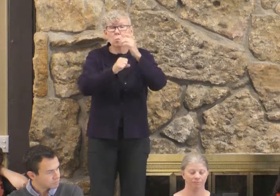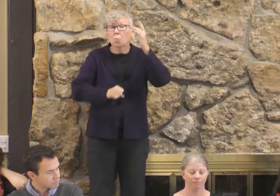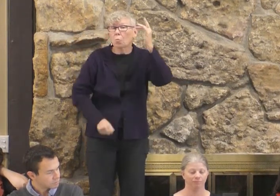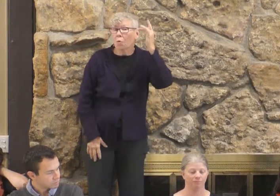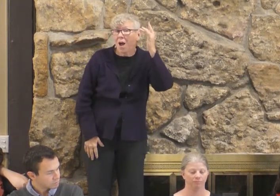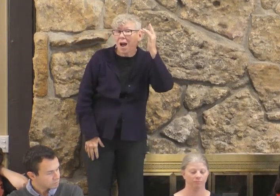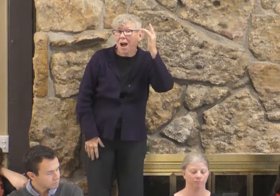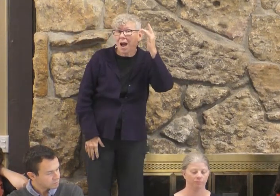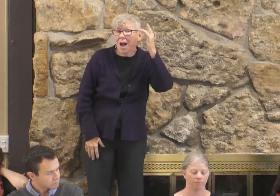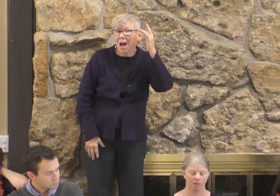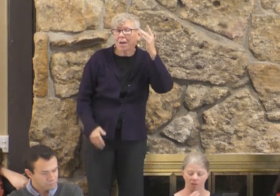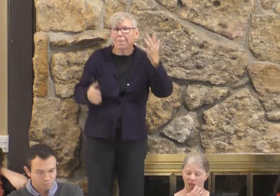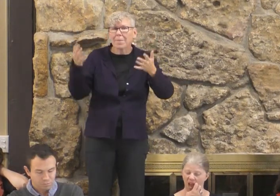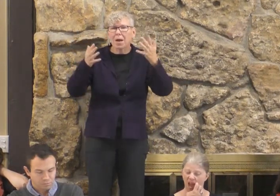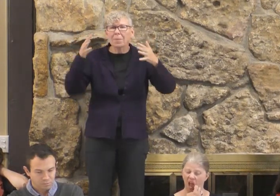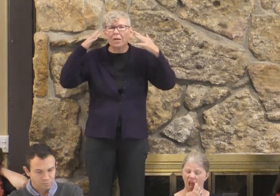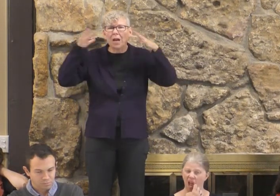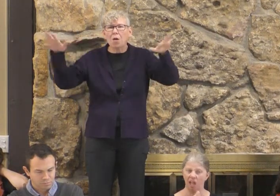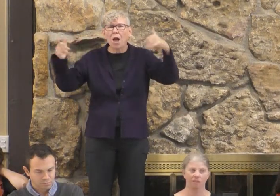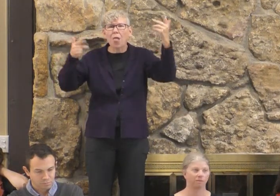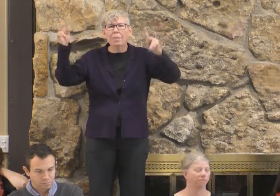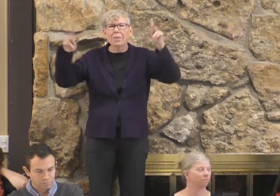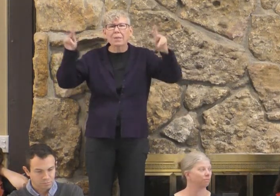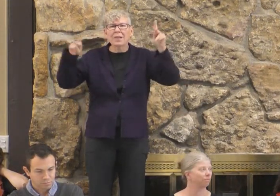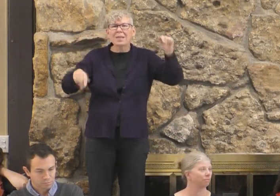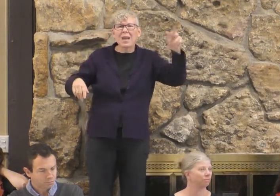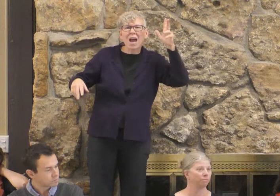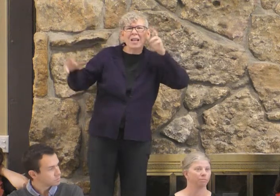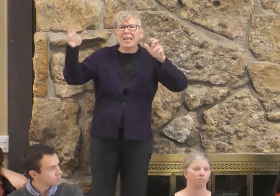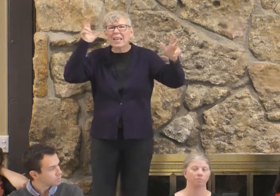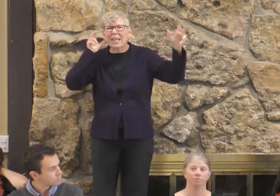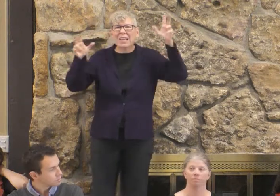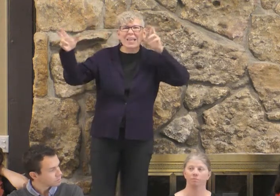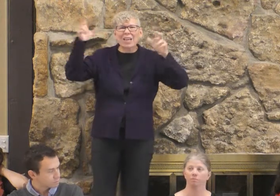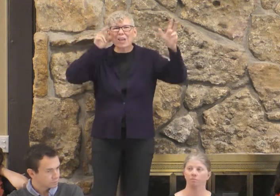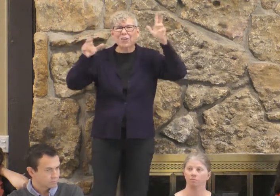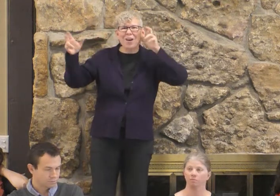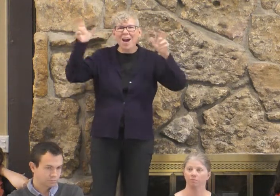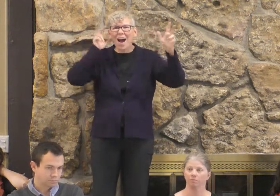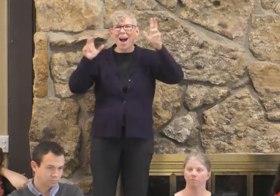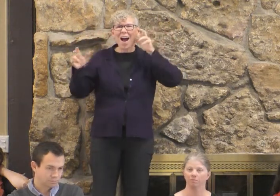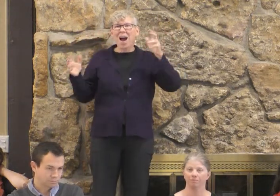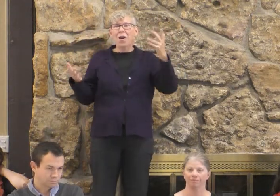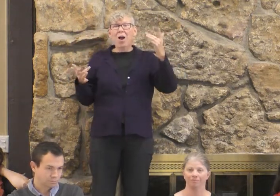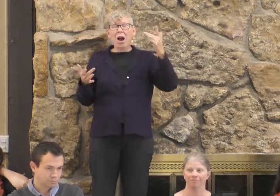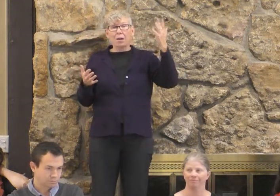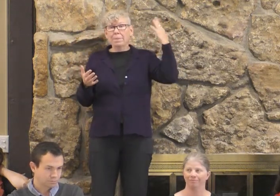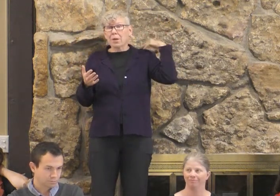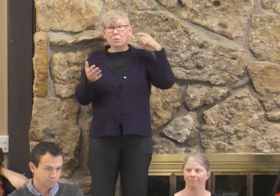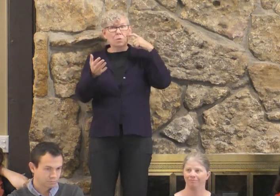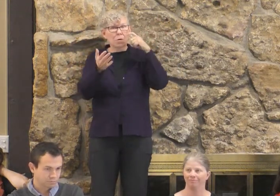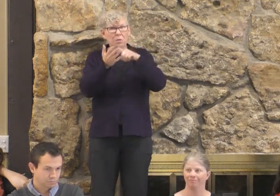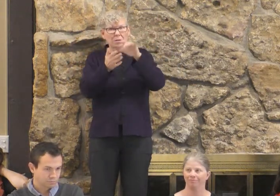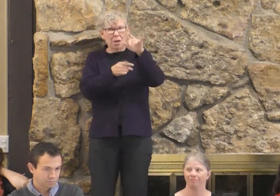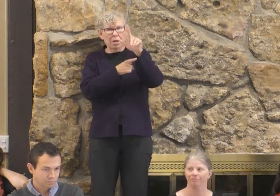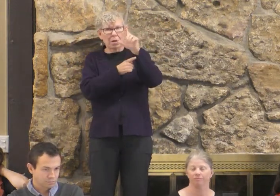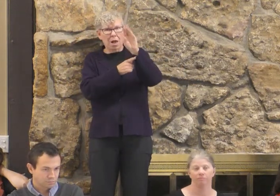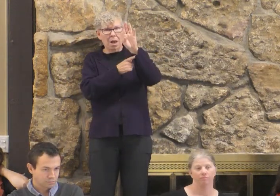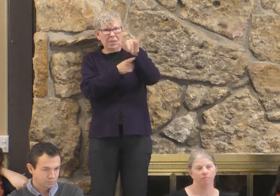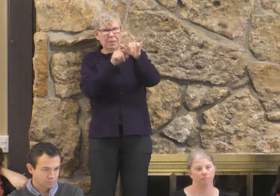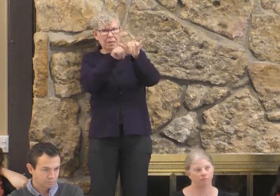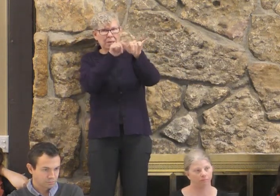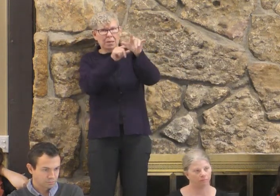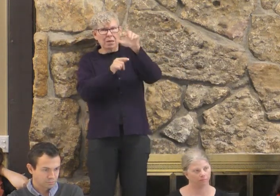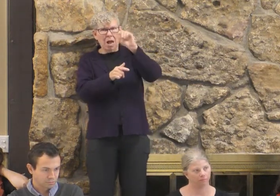system. And I've seen it in the past where it's being used in the lobby. And here is this person asking all of this confidential information,